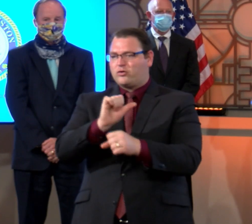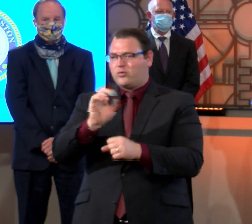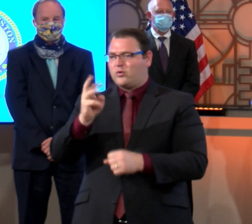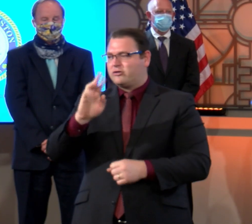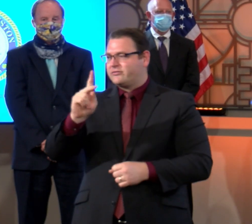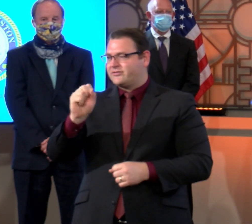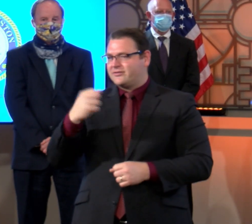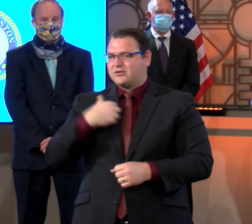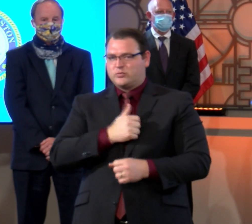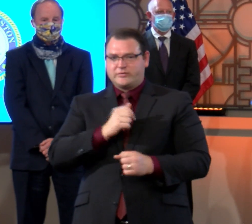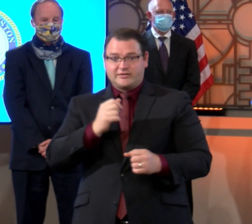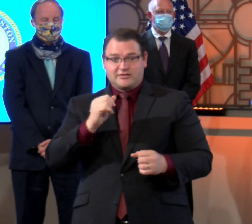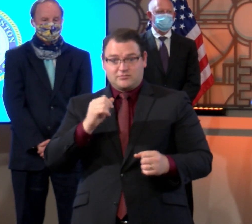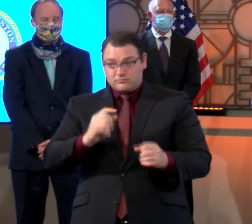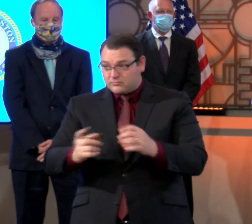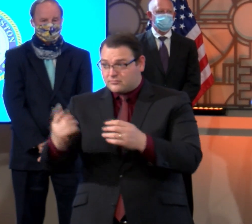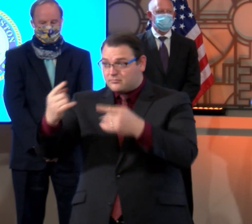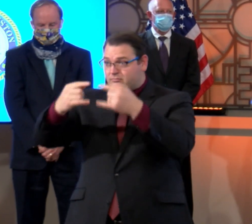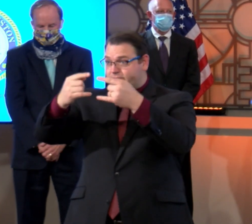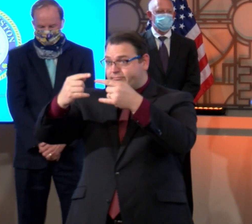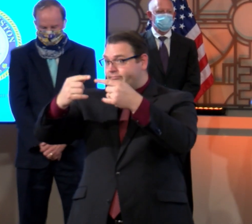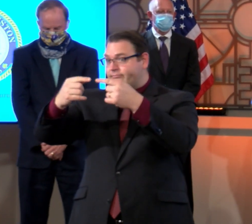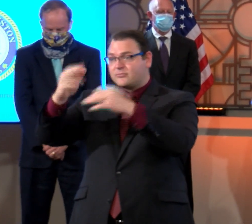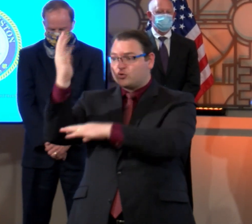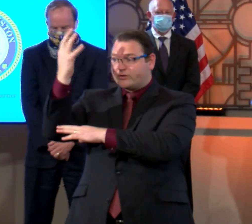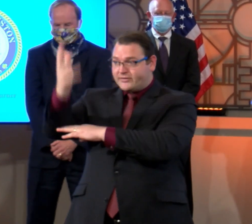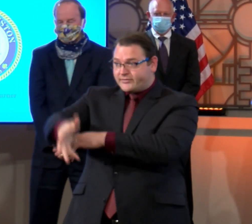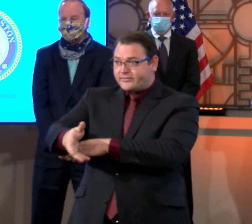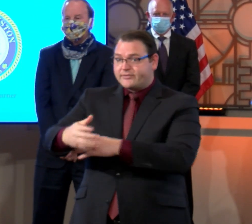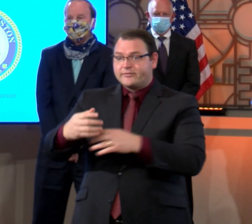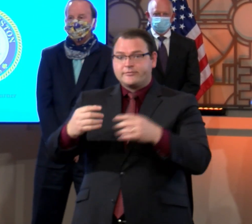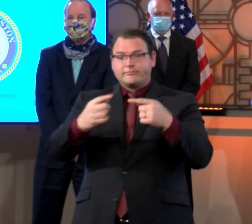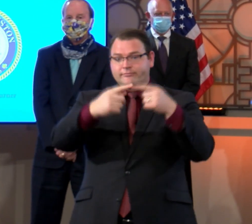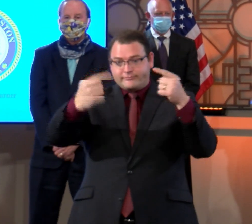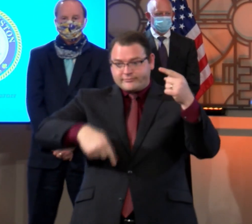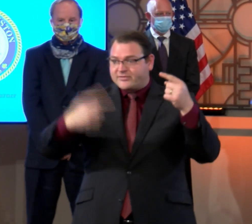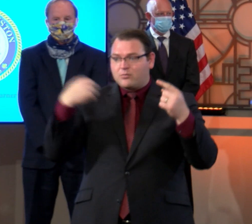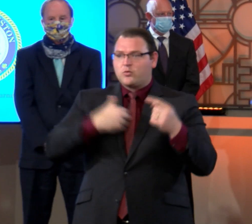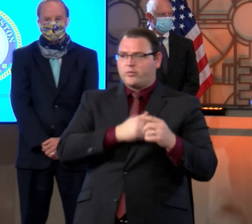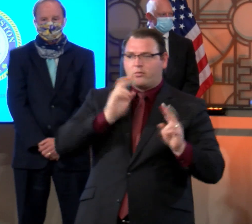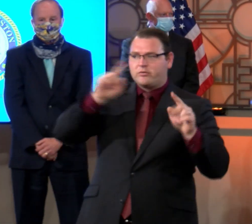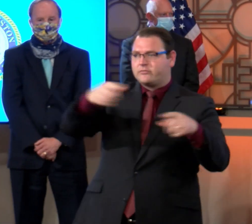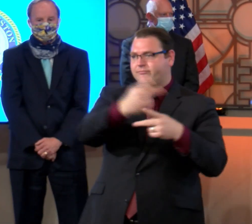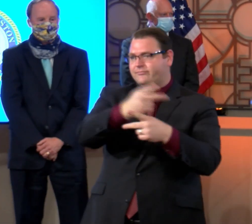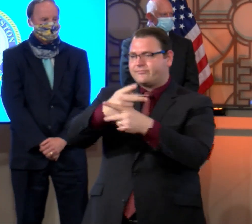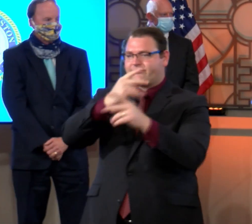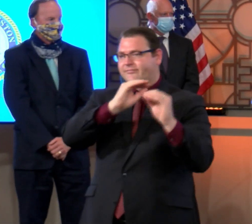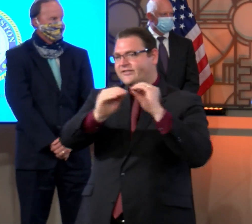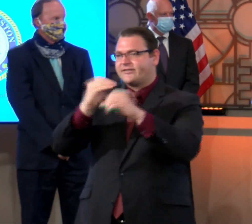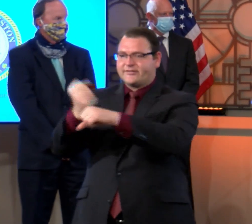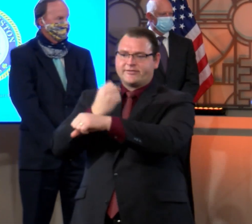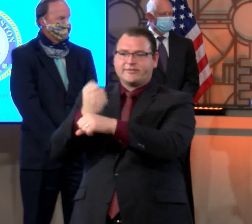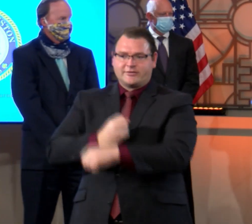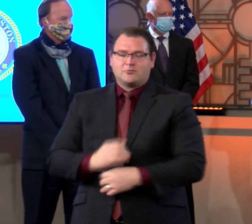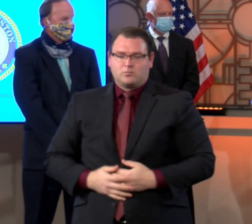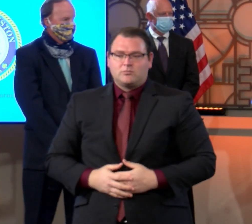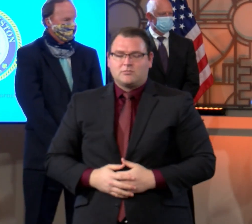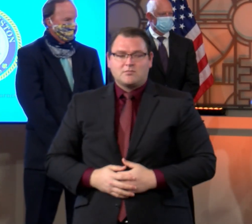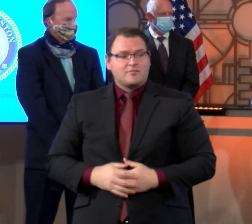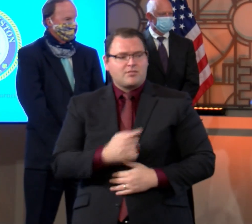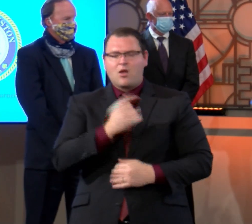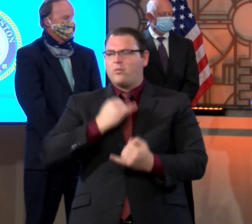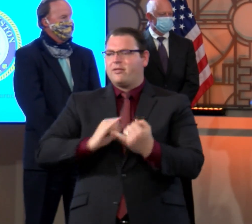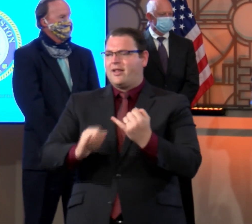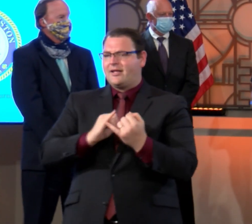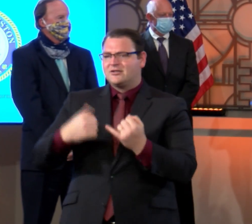and take care of some down trees and maybe some block roads. Thank you, Mayor. I had one last thing, Mr. Mayor. One last